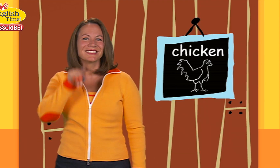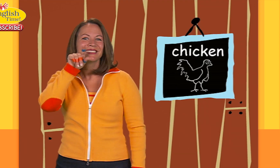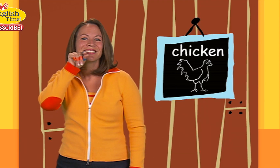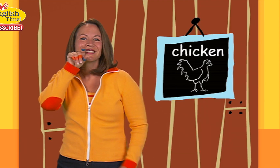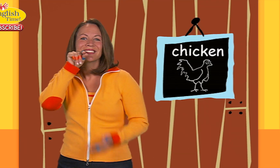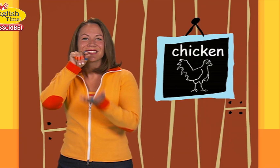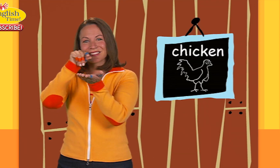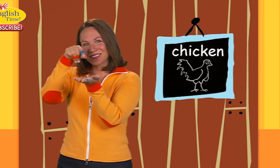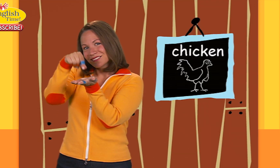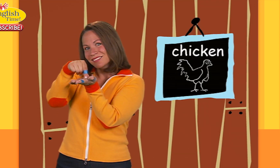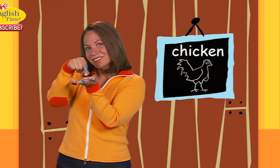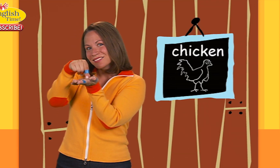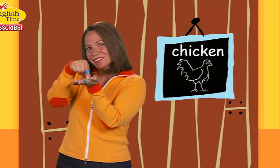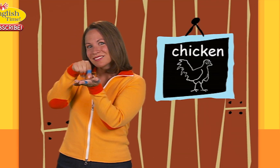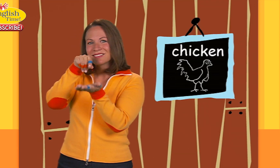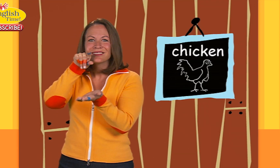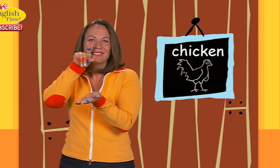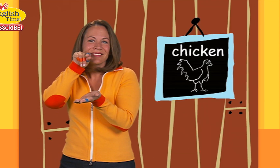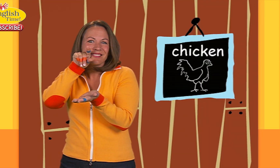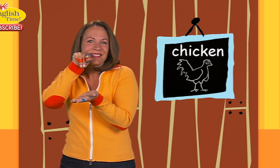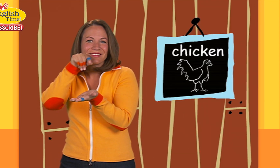Let's sign chicken.